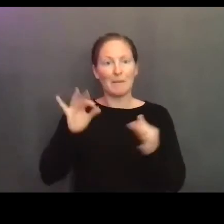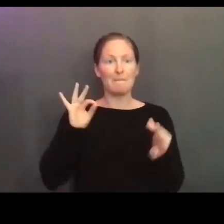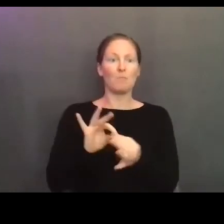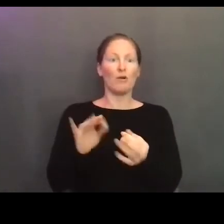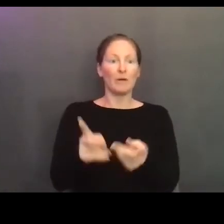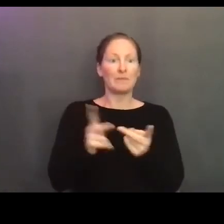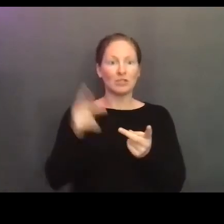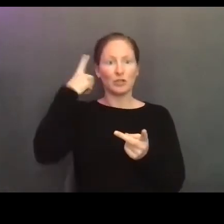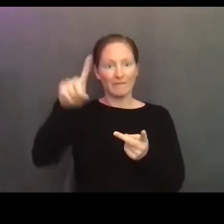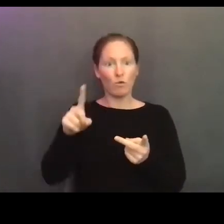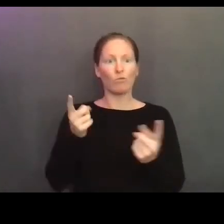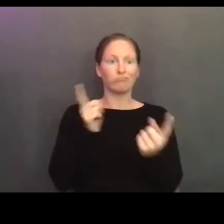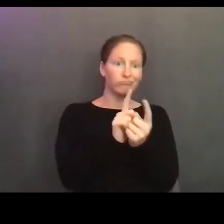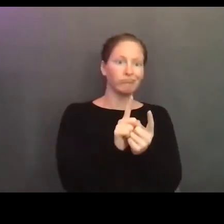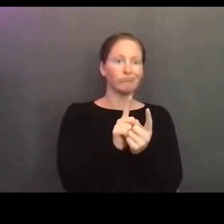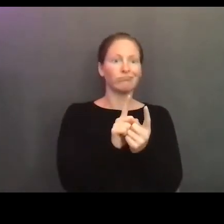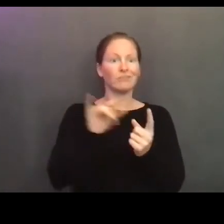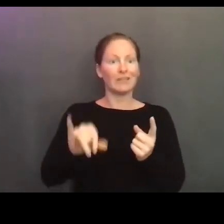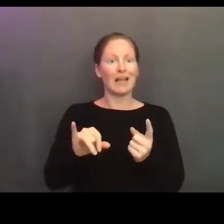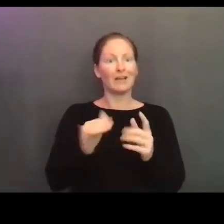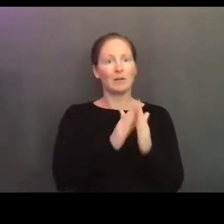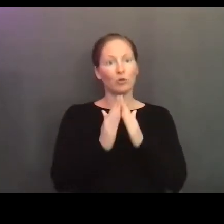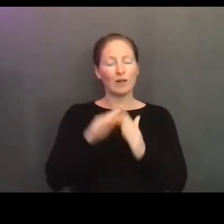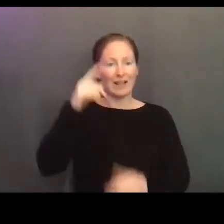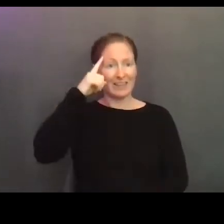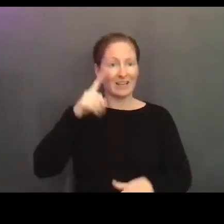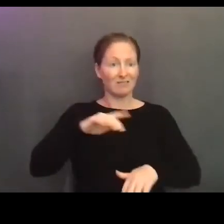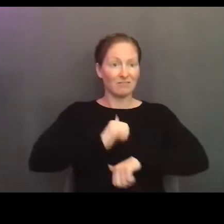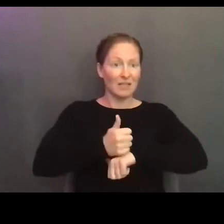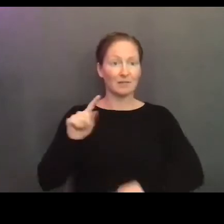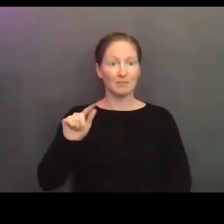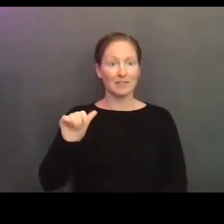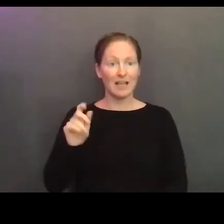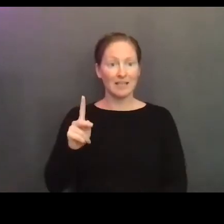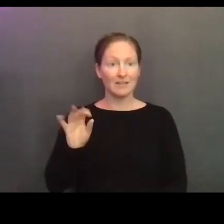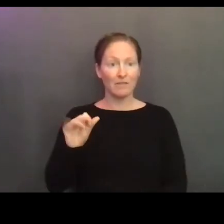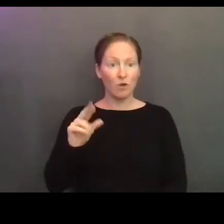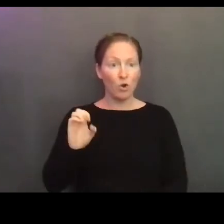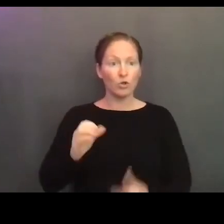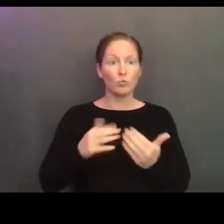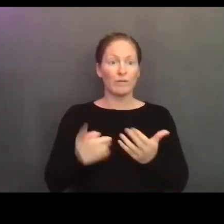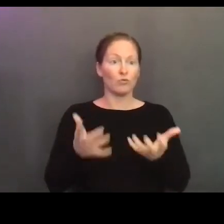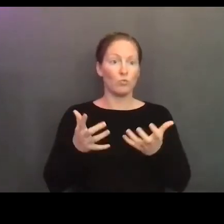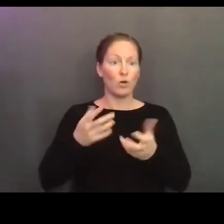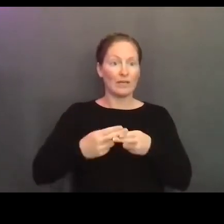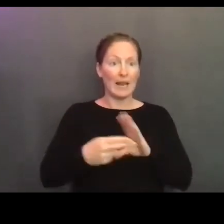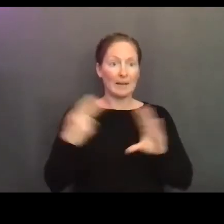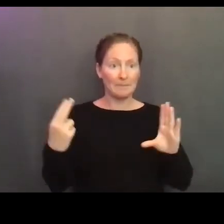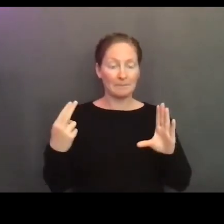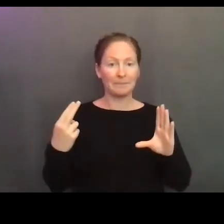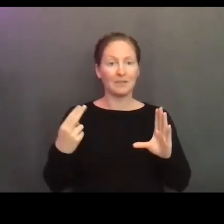communities? And I think you're right. I think a task force or whatever moniker you would like to call it, specifically focused on those